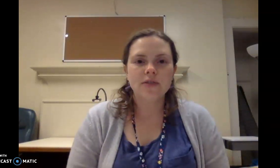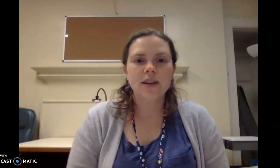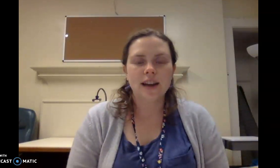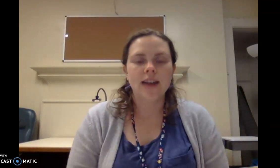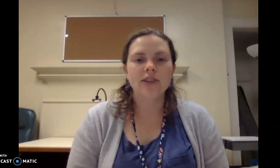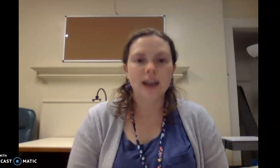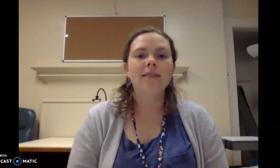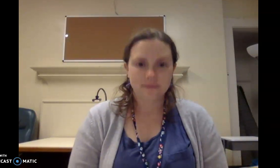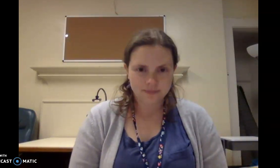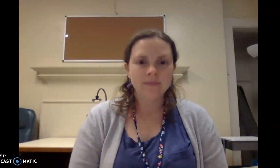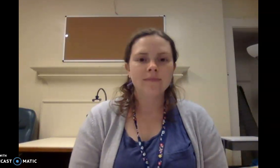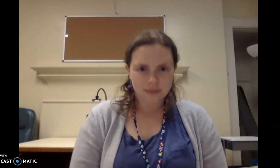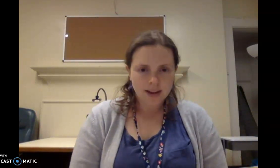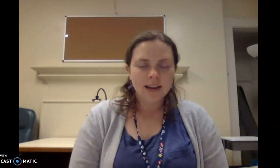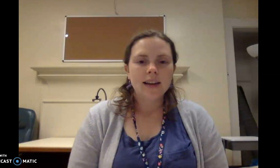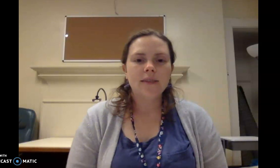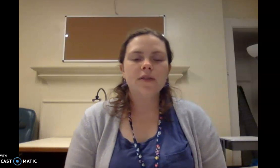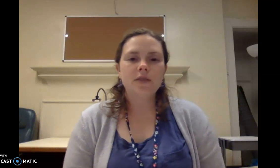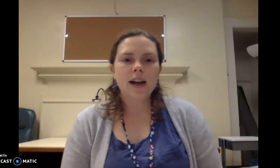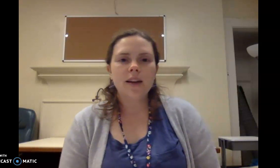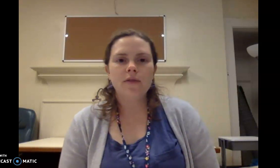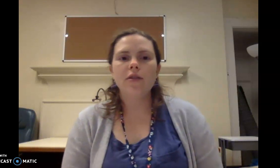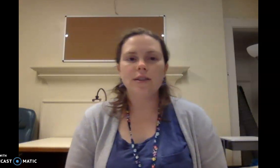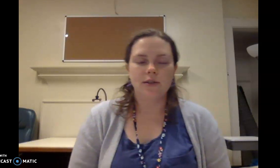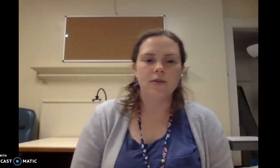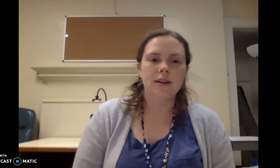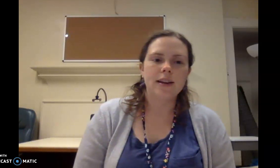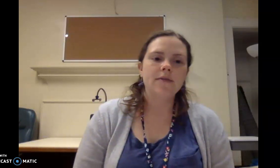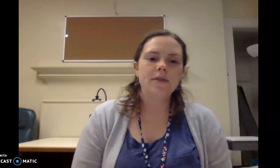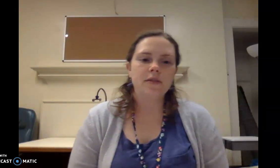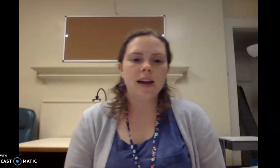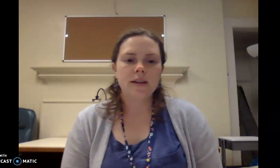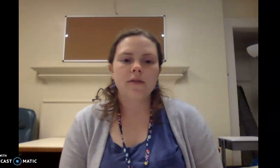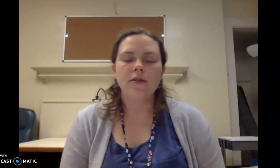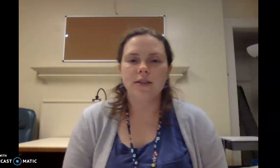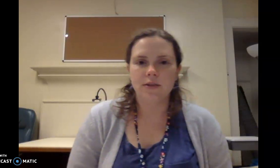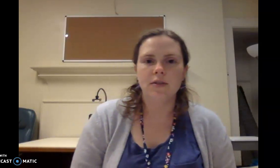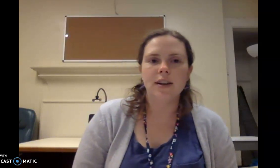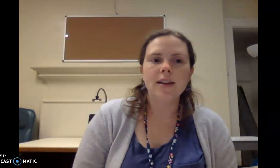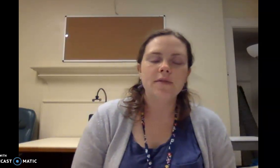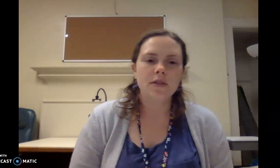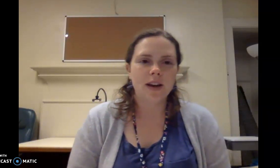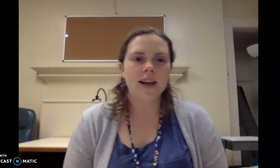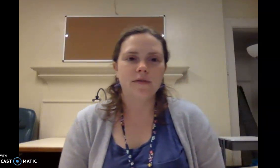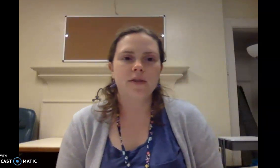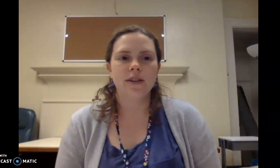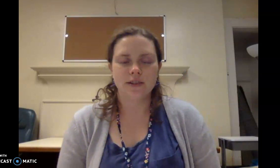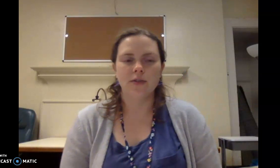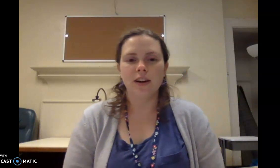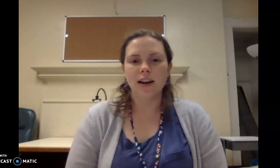story, nod your head. If you're ready for a story, if you're ready for a story, if you're ready for a story,